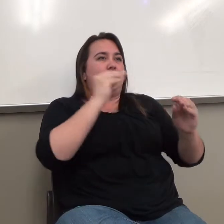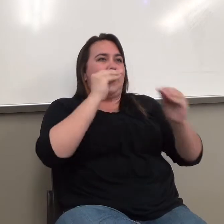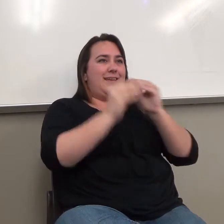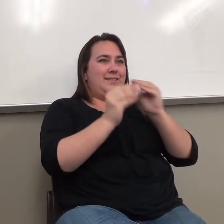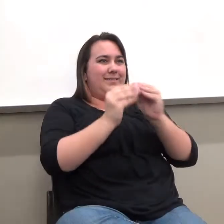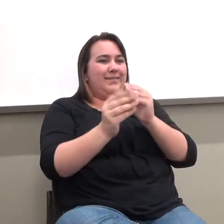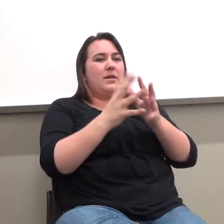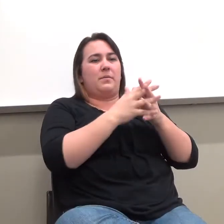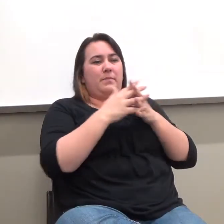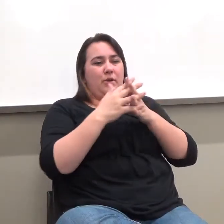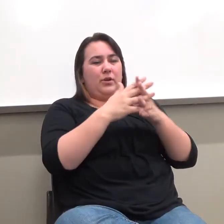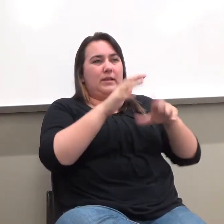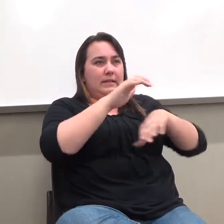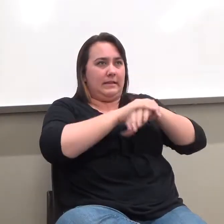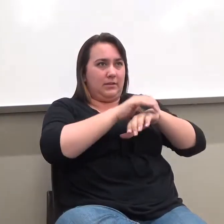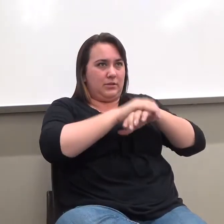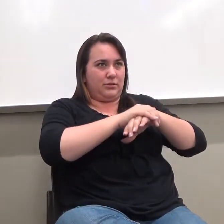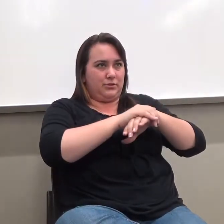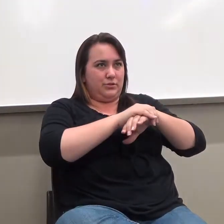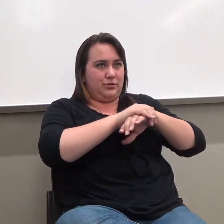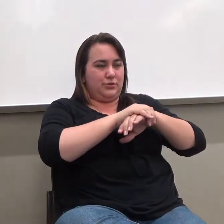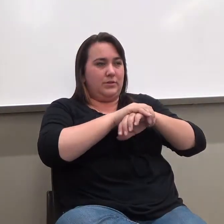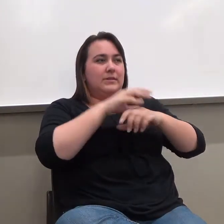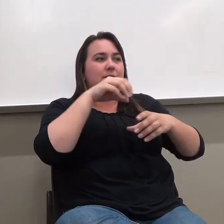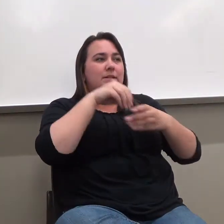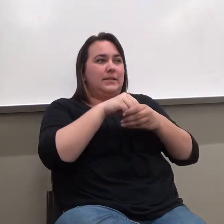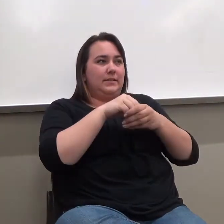American English in,